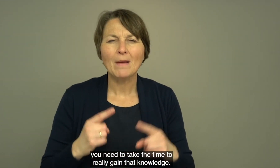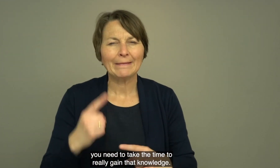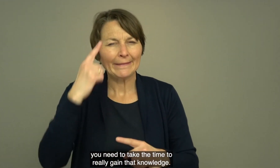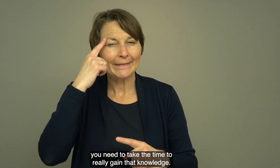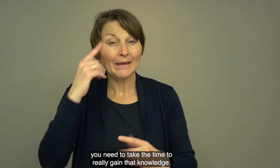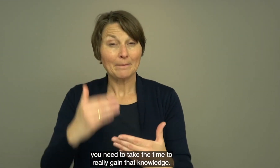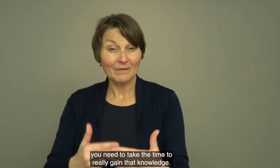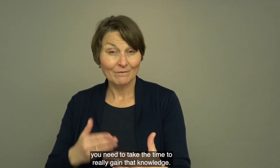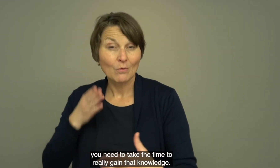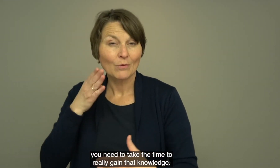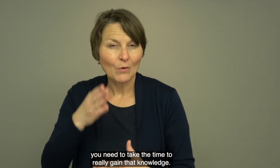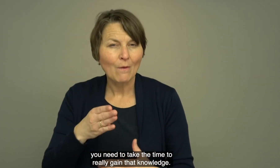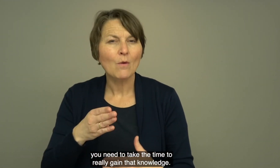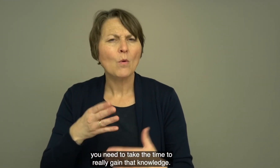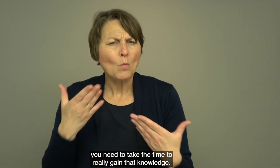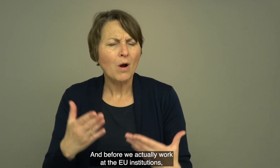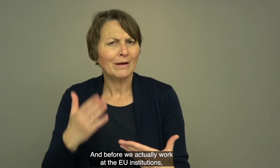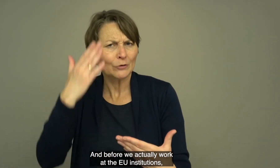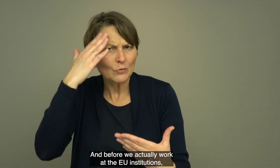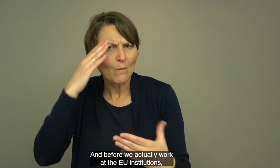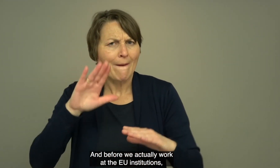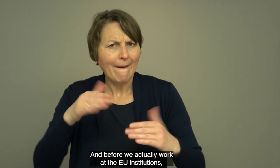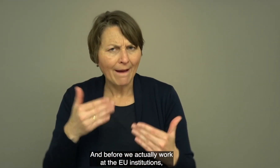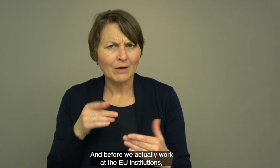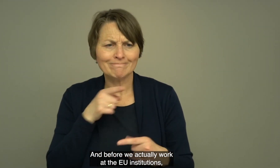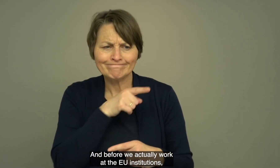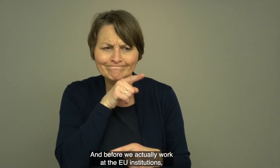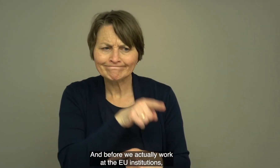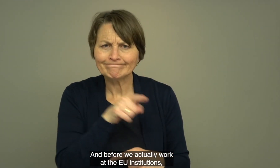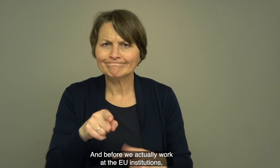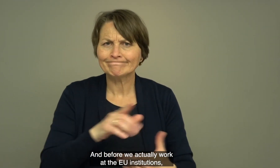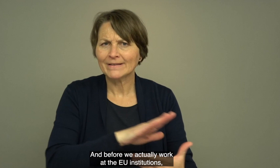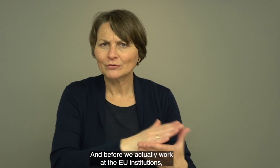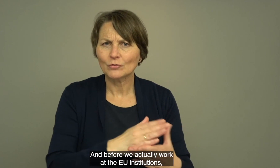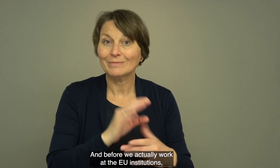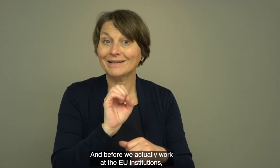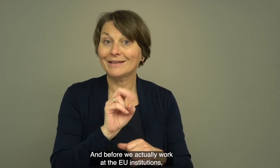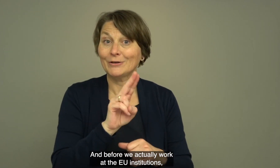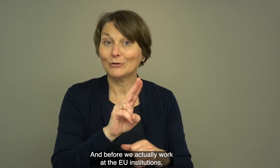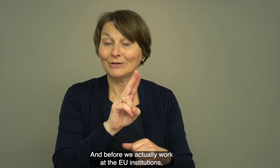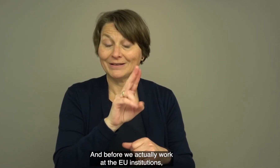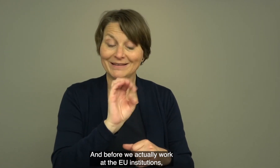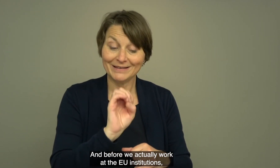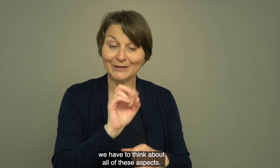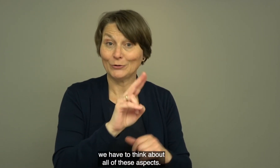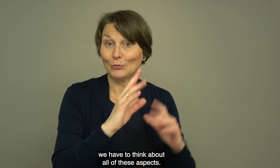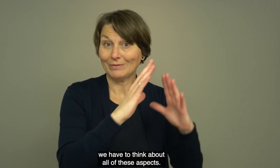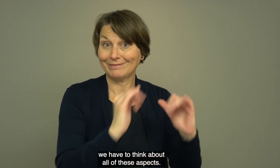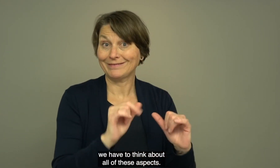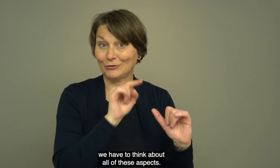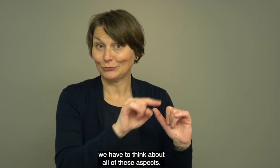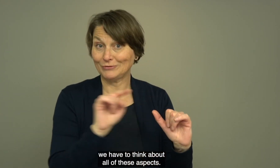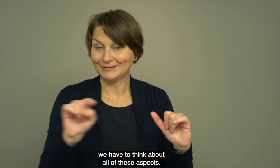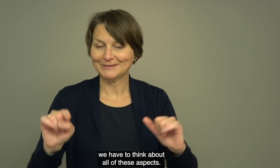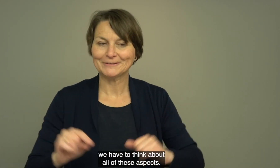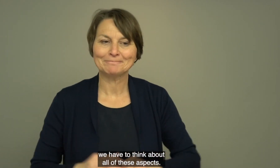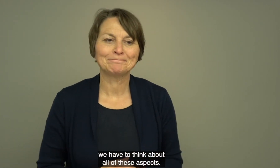really gain that knowledge. And before we actually work at the EU institutions, we have to think about all of